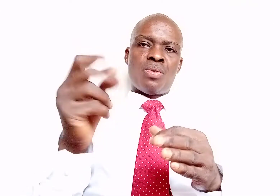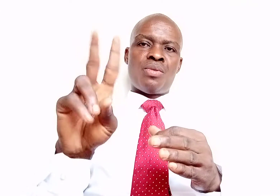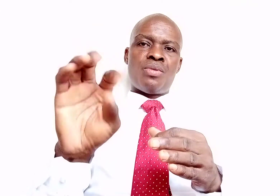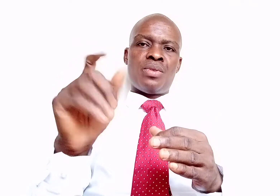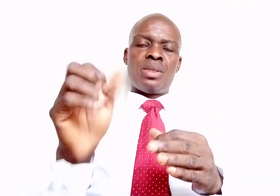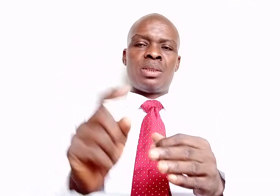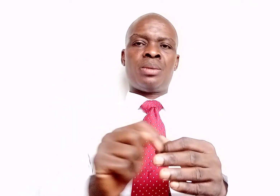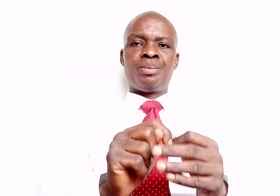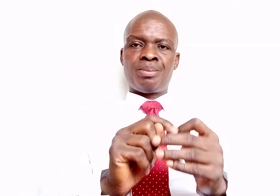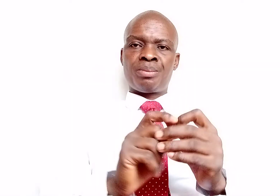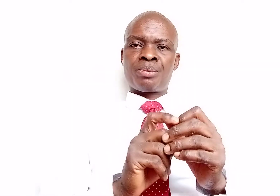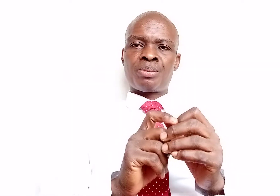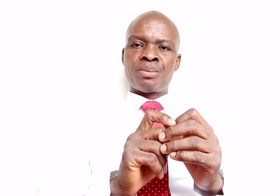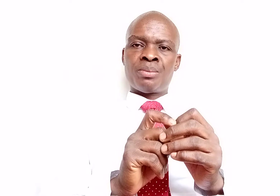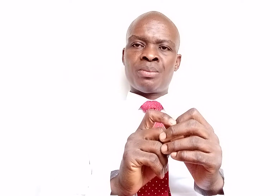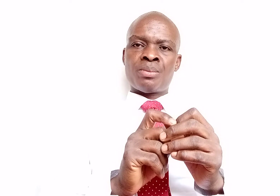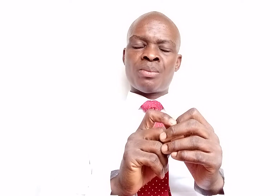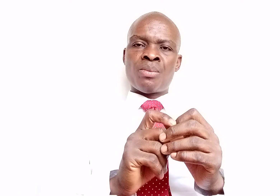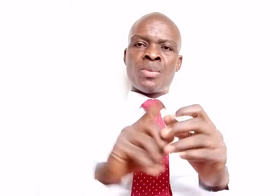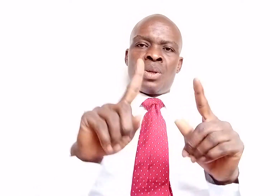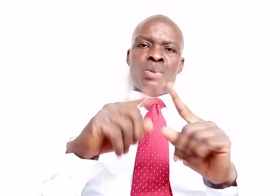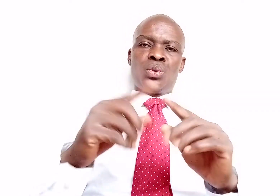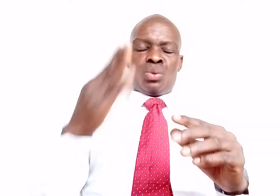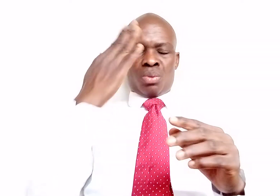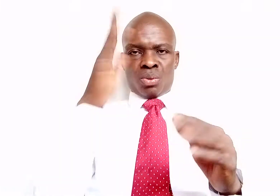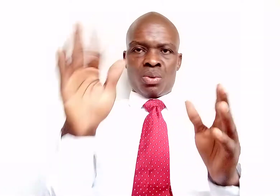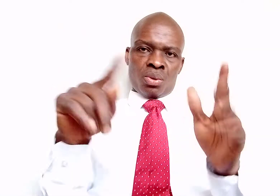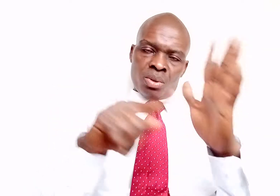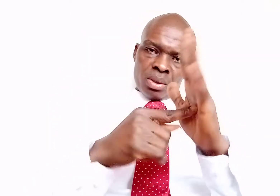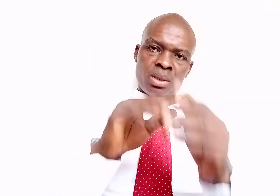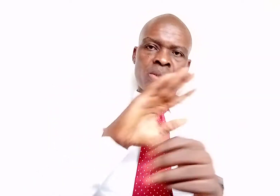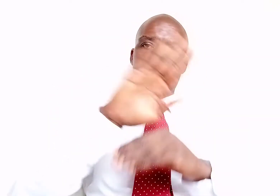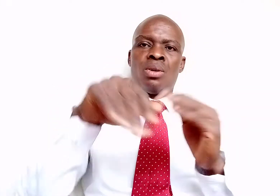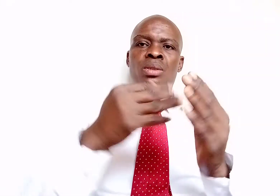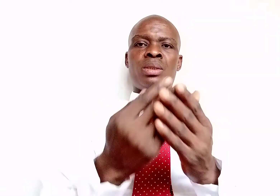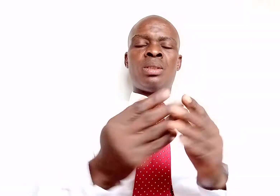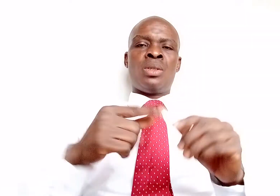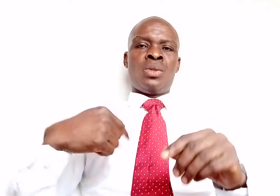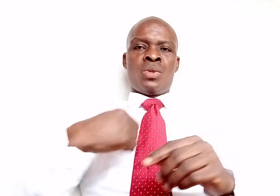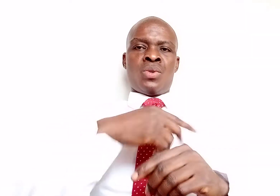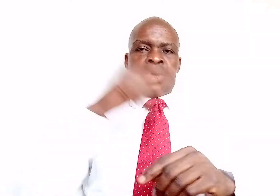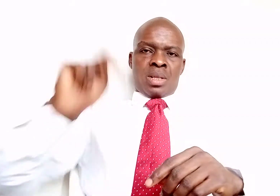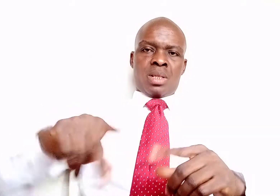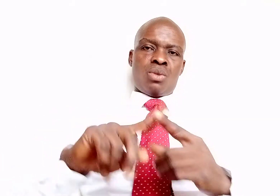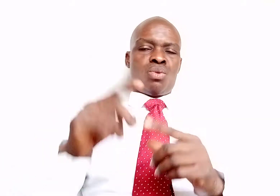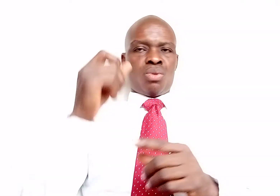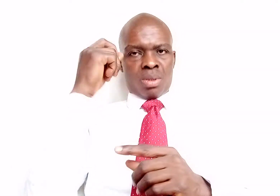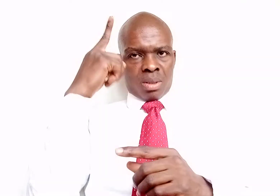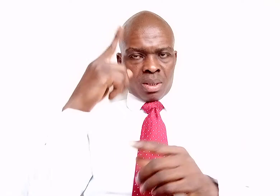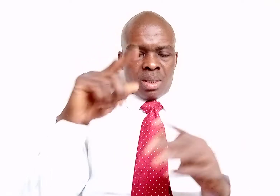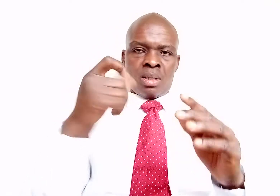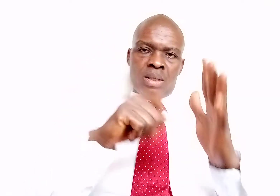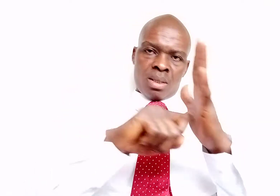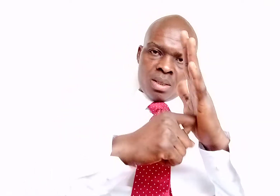conception. To achieve these objectives, we need to understand some key vocabulary words. These